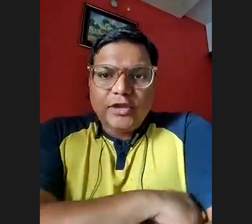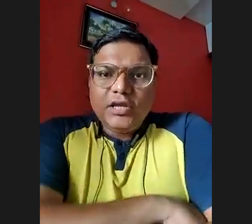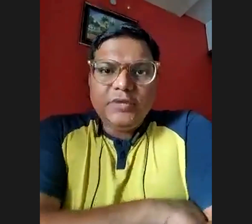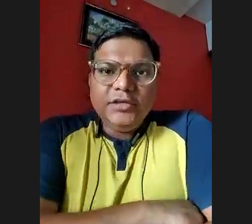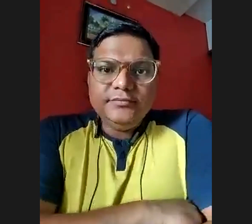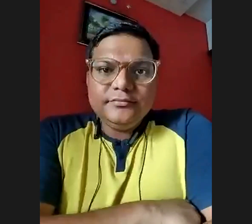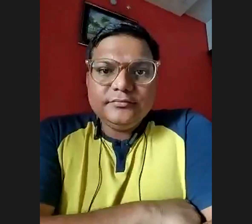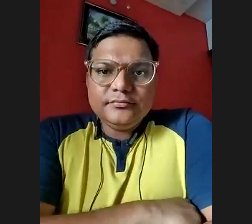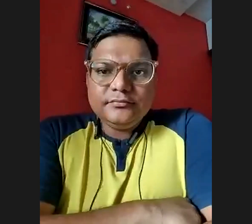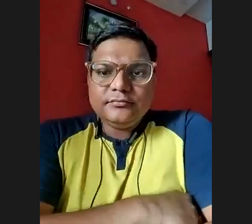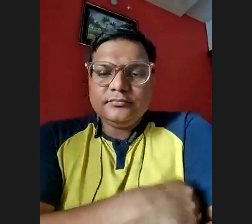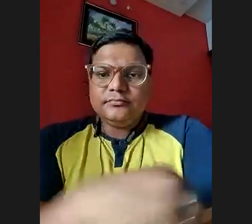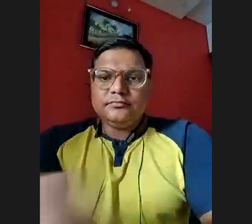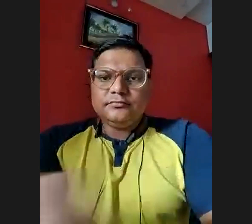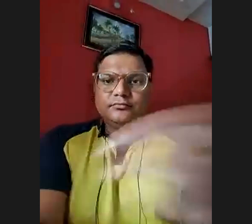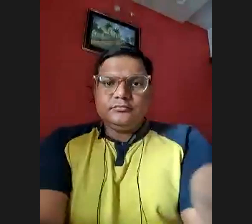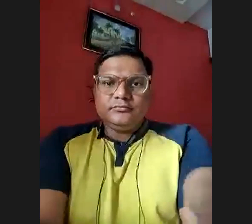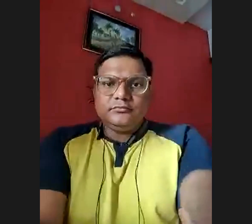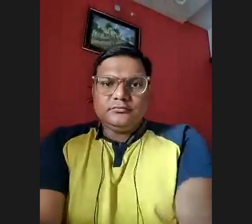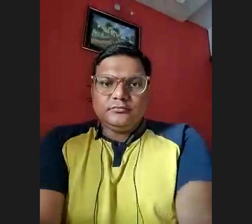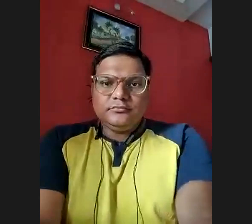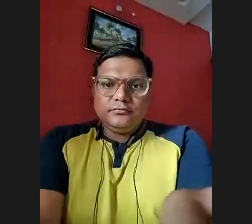Yes, Vinay, can you hear me?